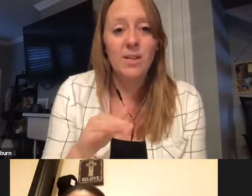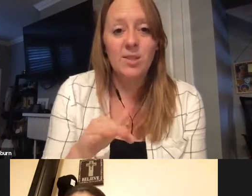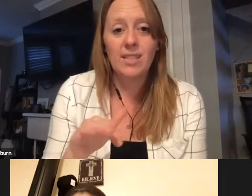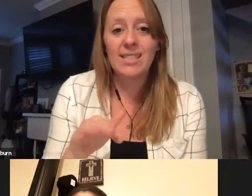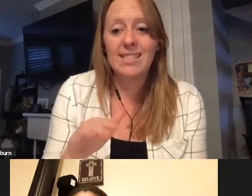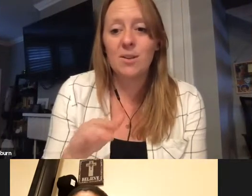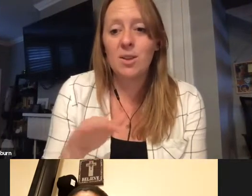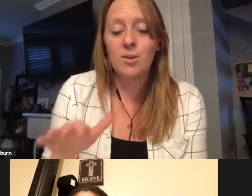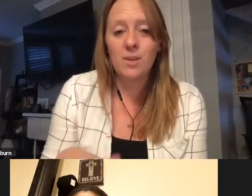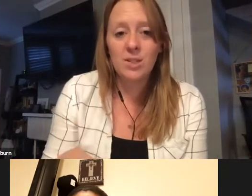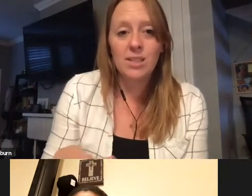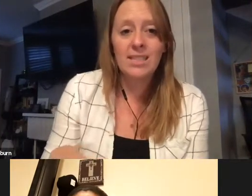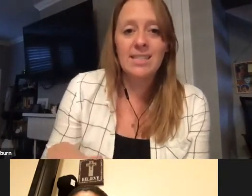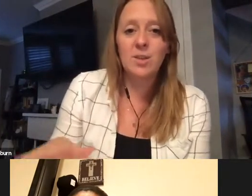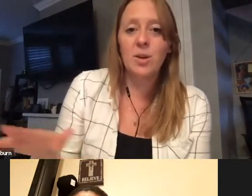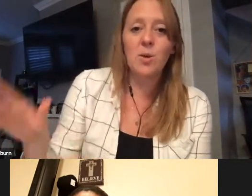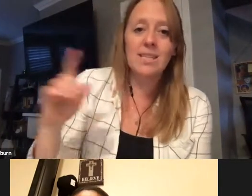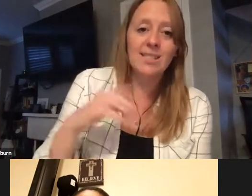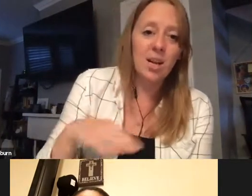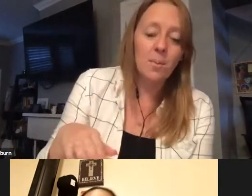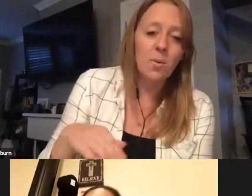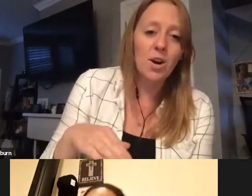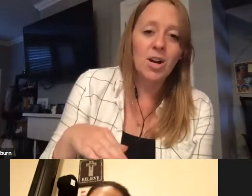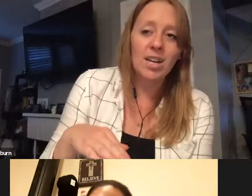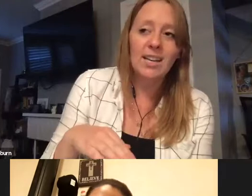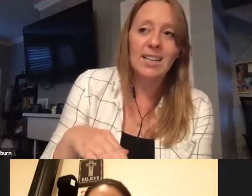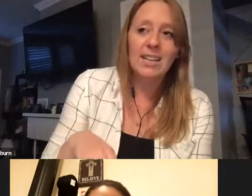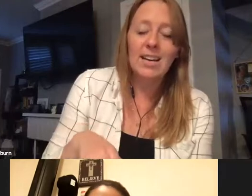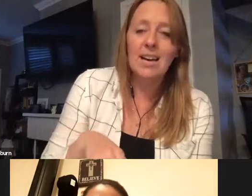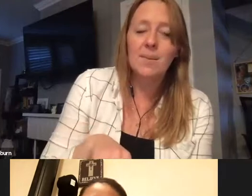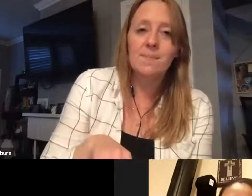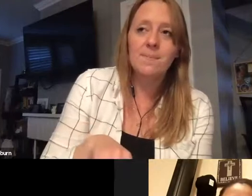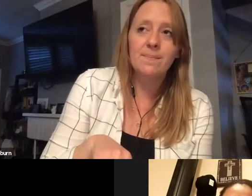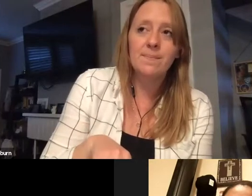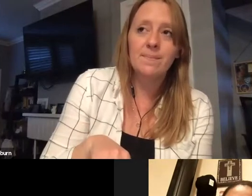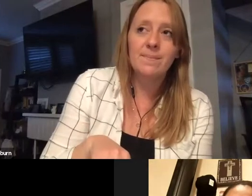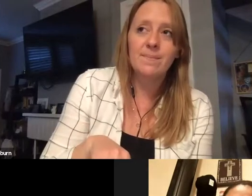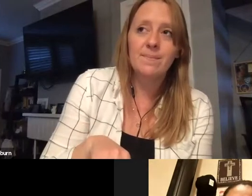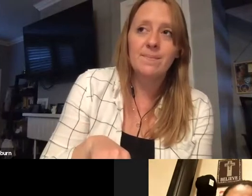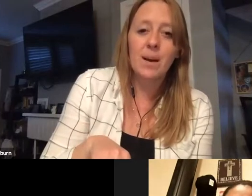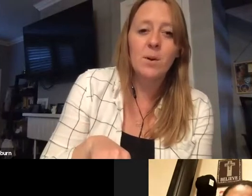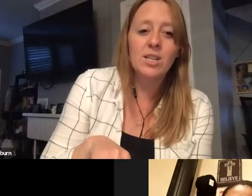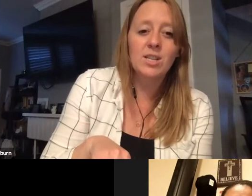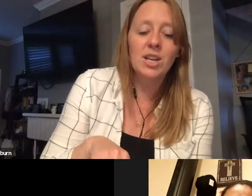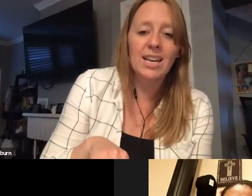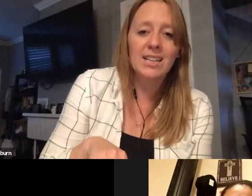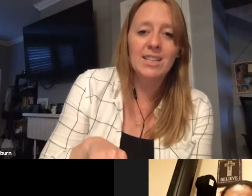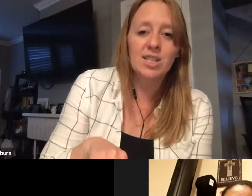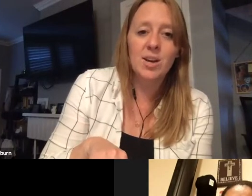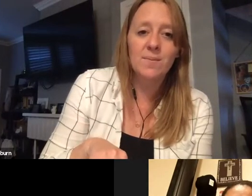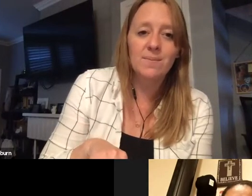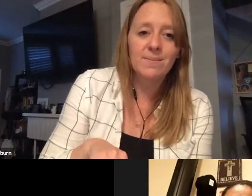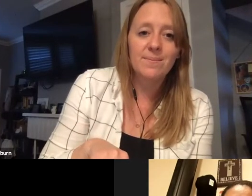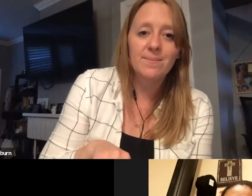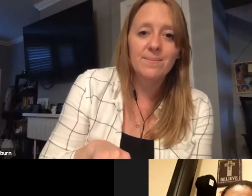all the resources. And with those resources, you can always look up a word. I'm pretty sure in English,